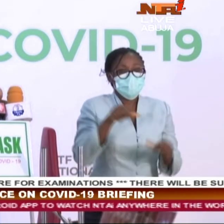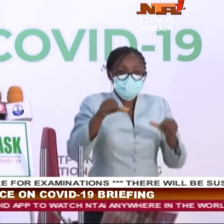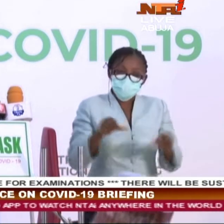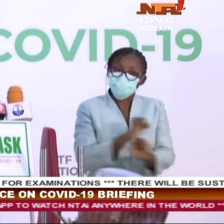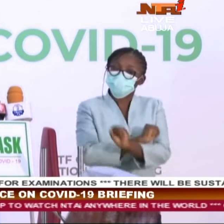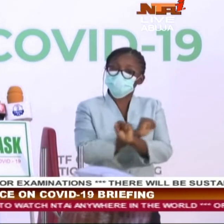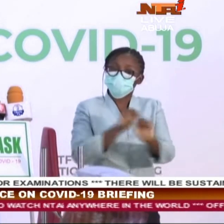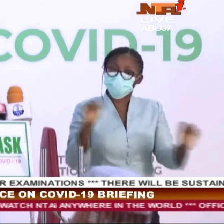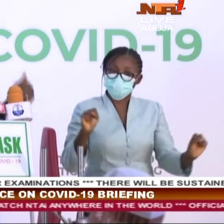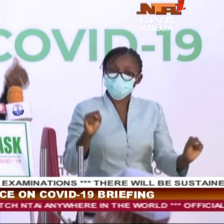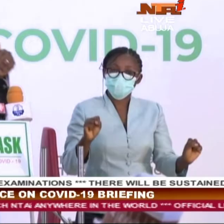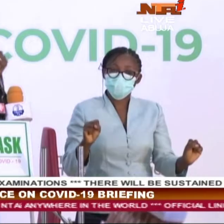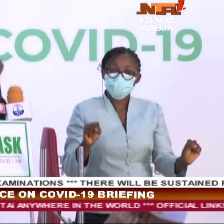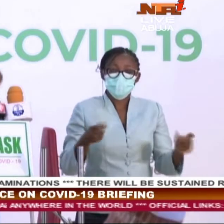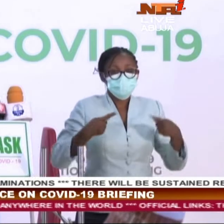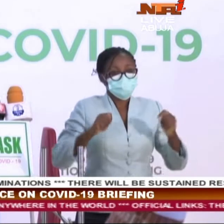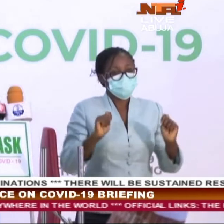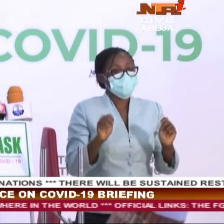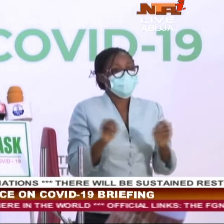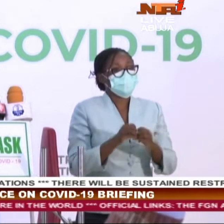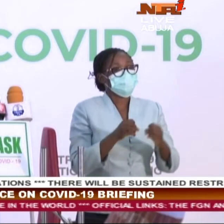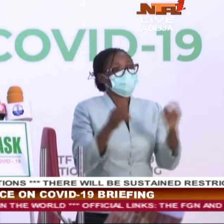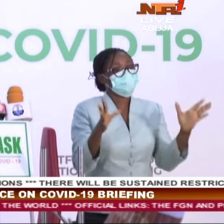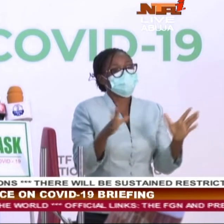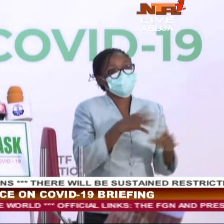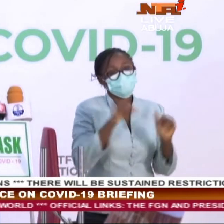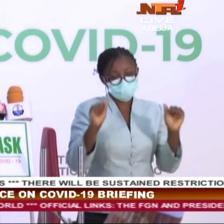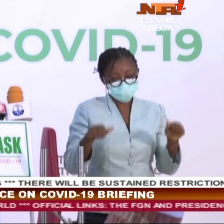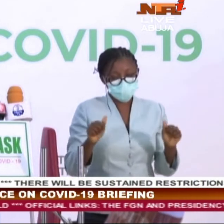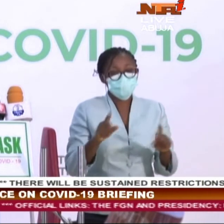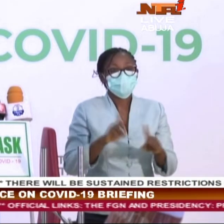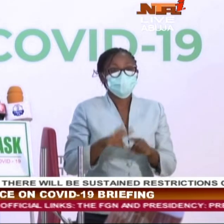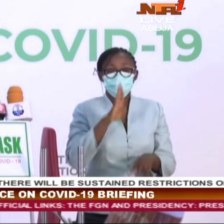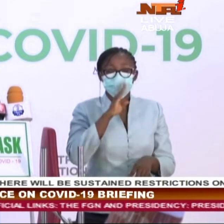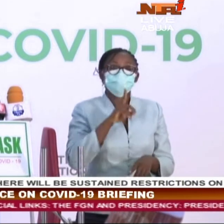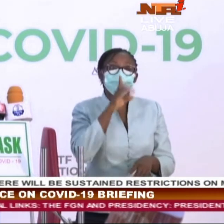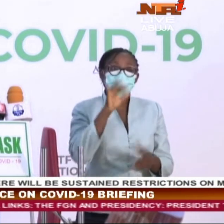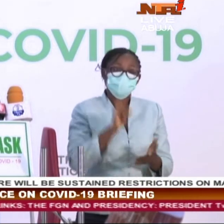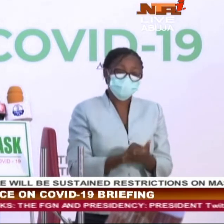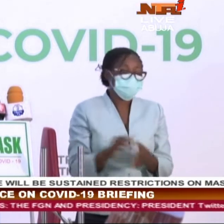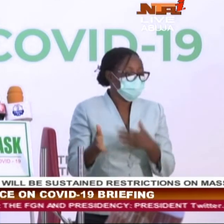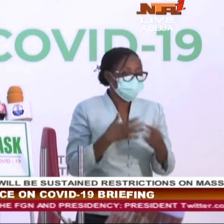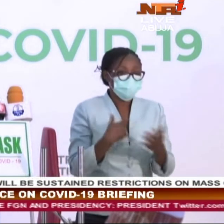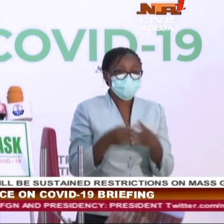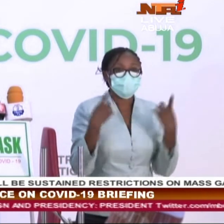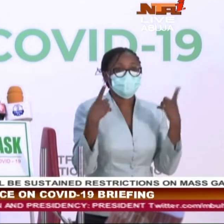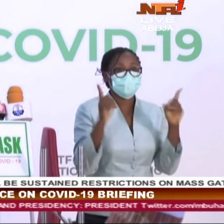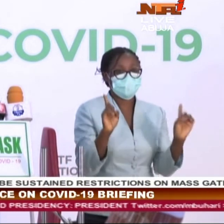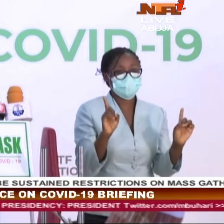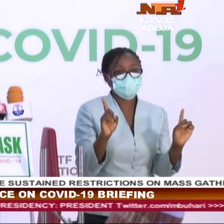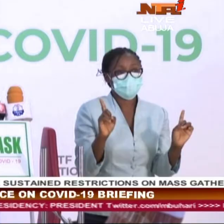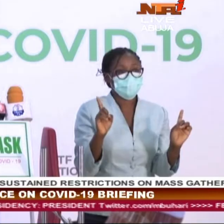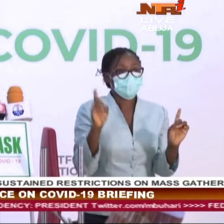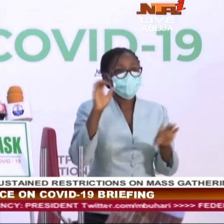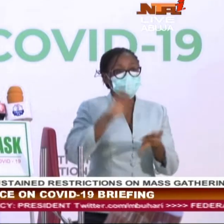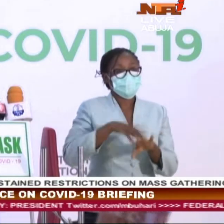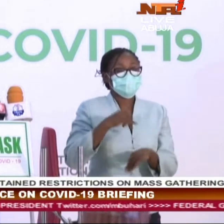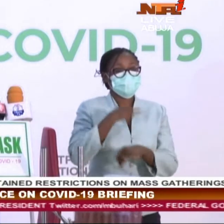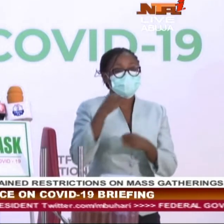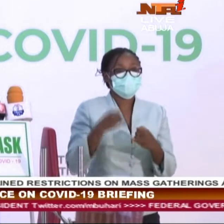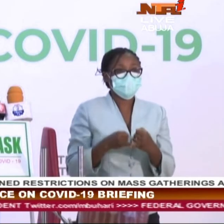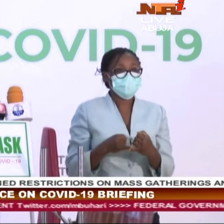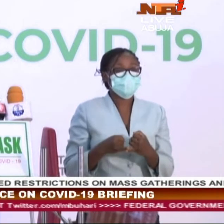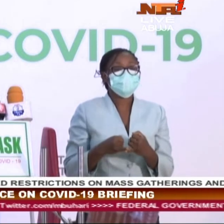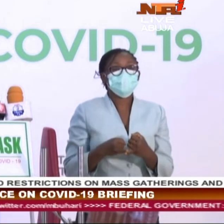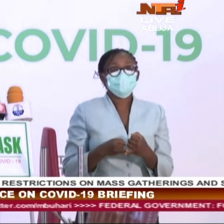safe. You must try as much as possible to ensure that whatever happens, at the end of the day, all said